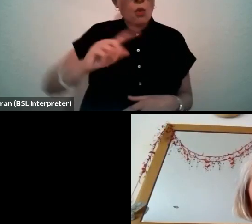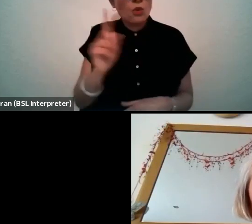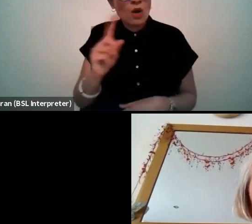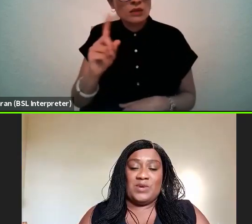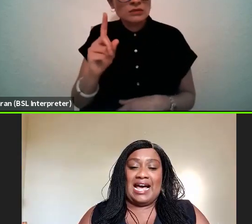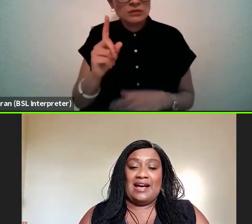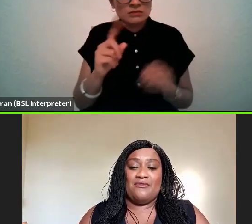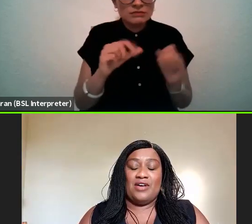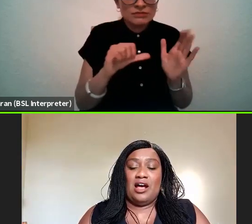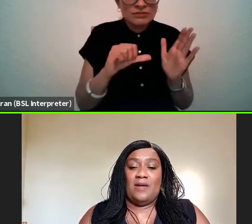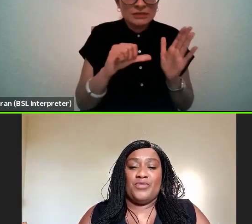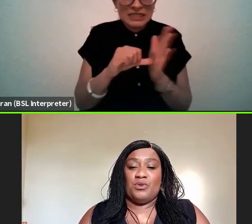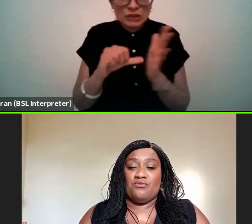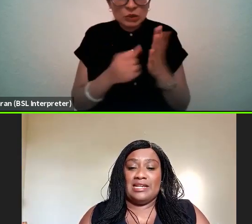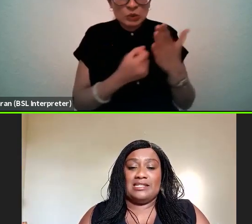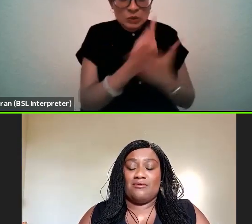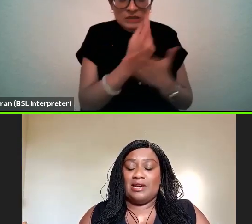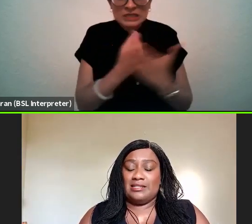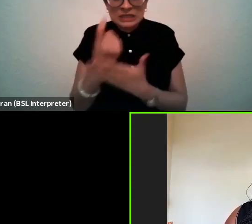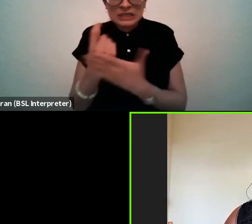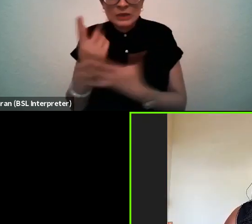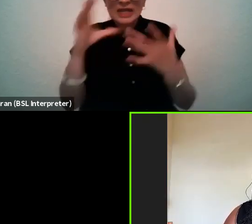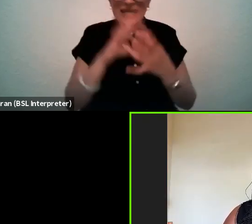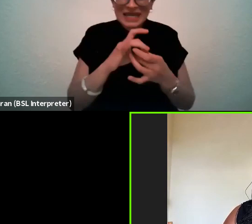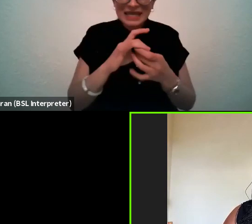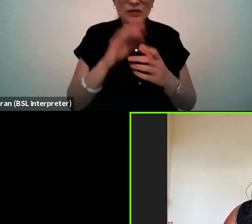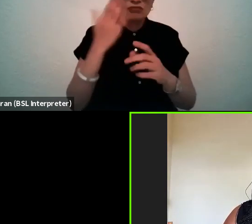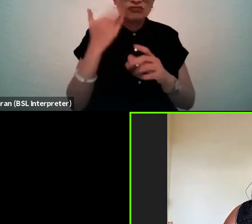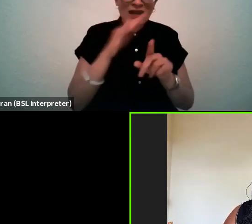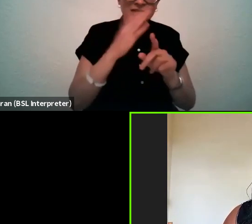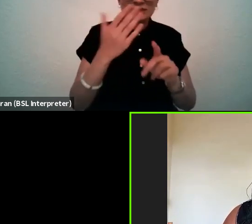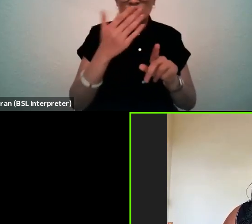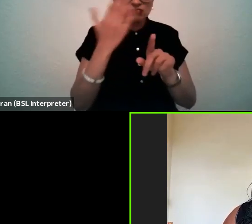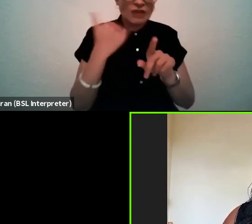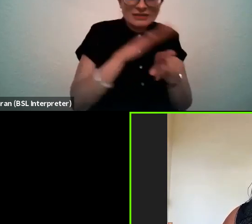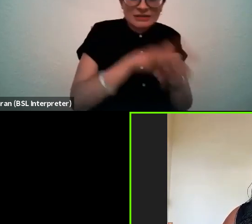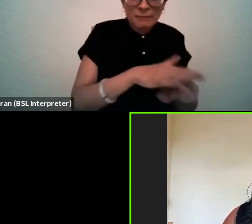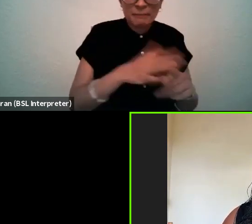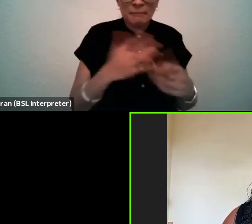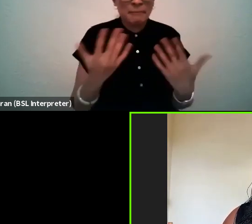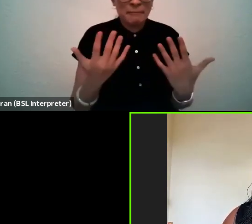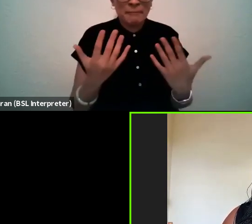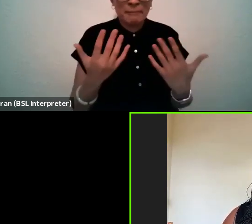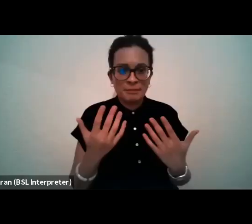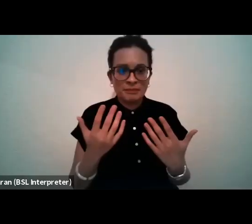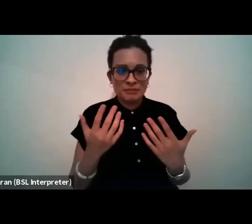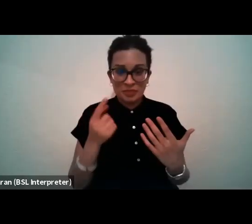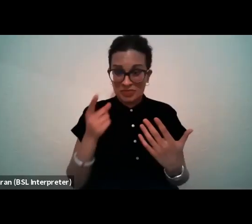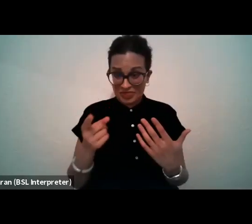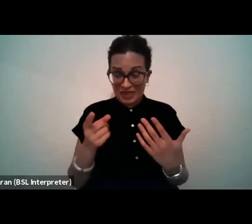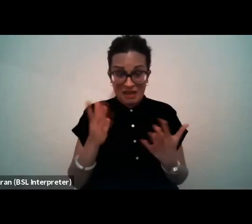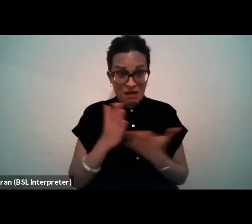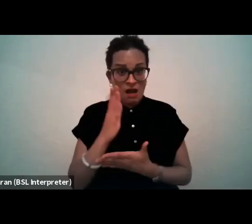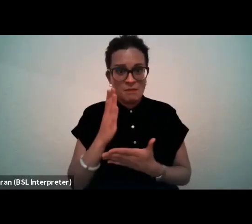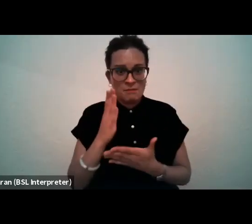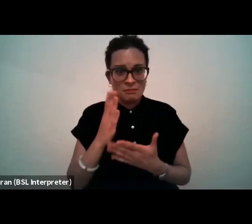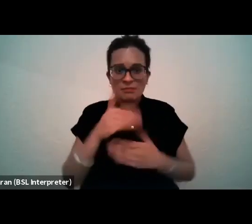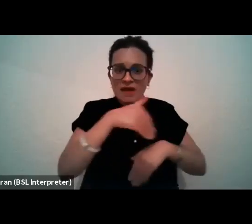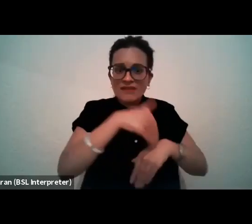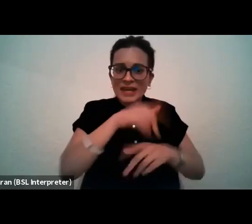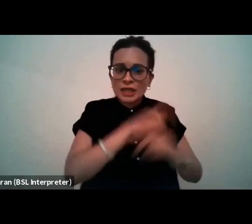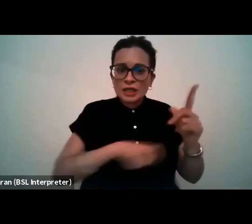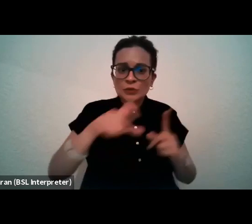the issues we have with race and racism have compounded the effects that are being had on our communities in terms